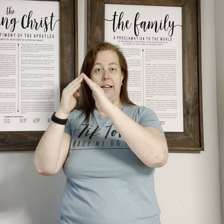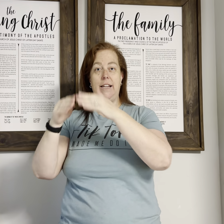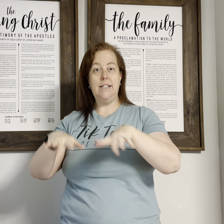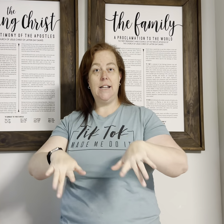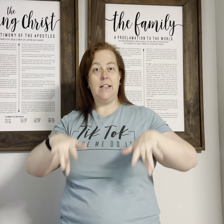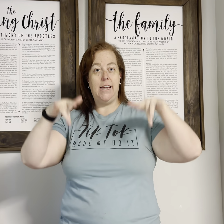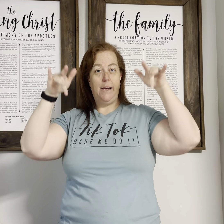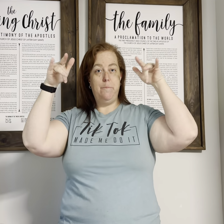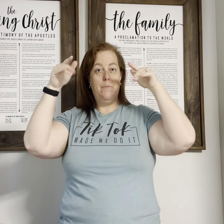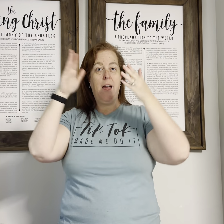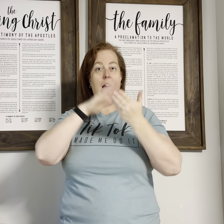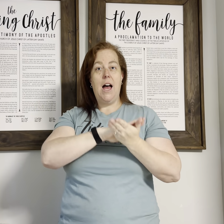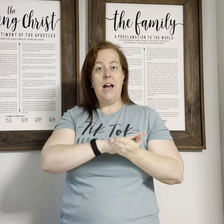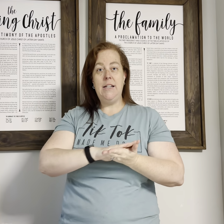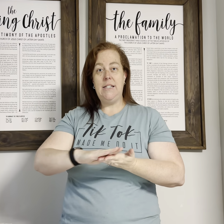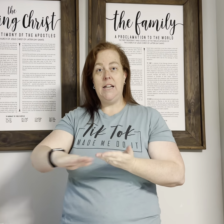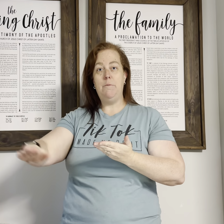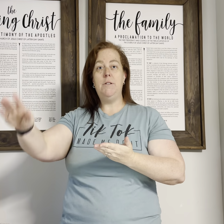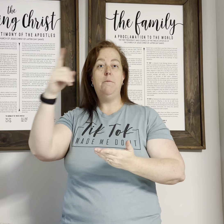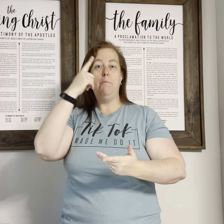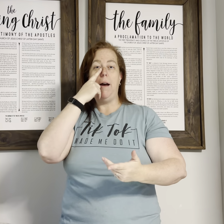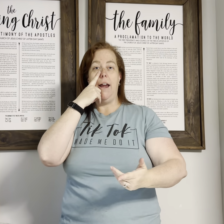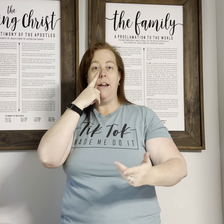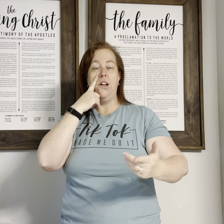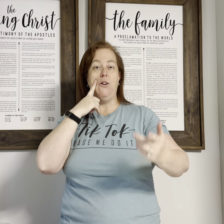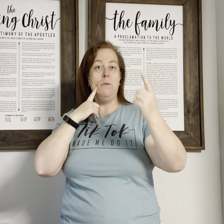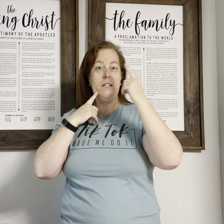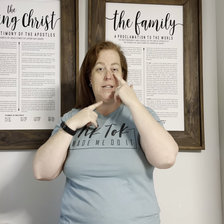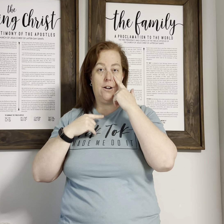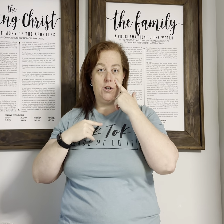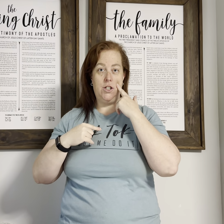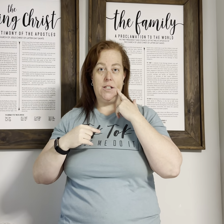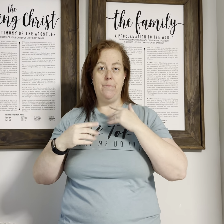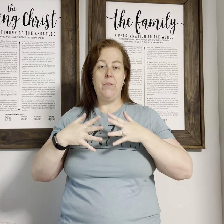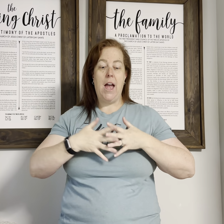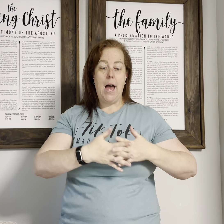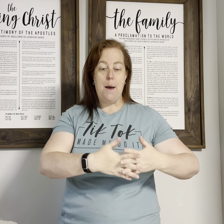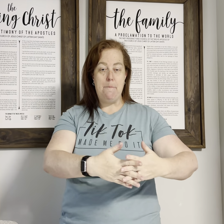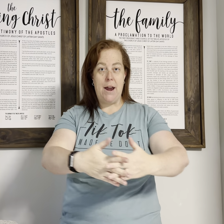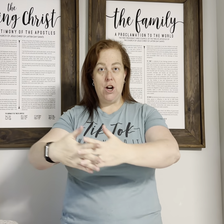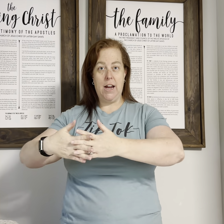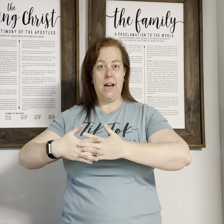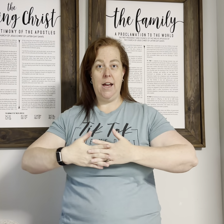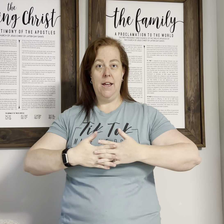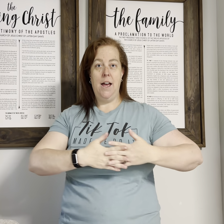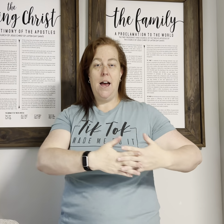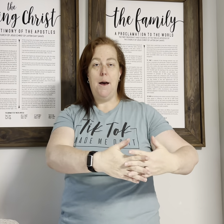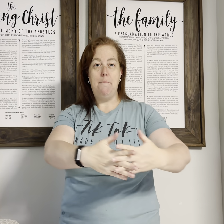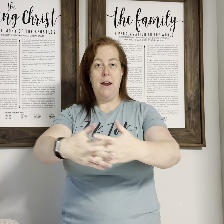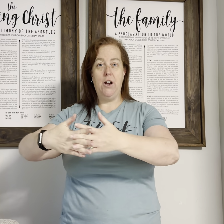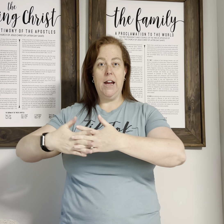cities gleam, undimmed by human tears. America,